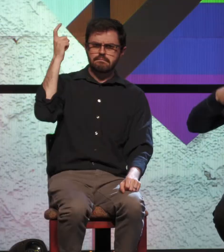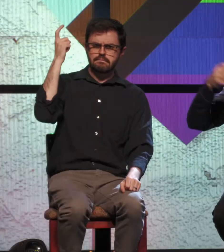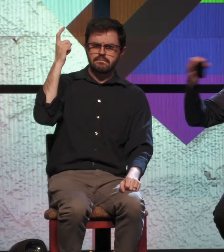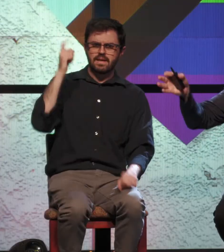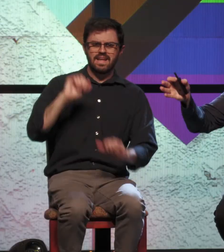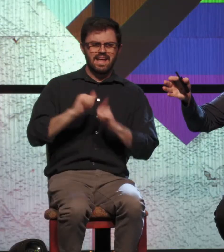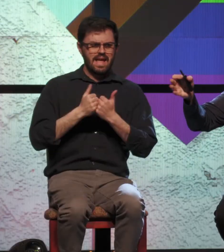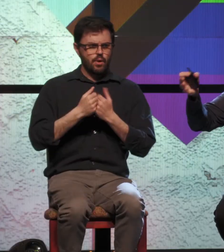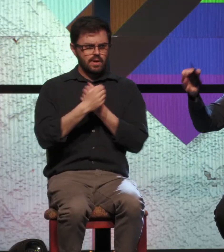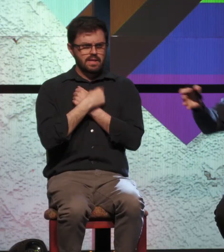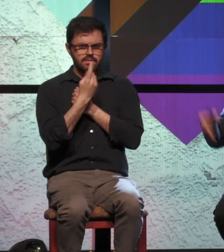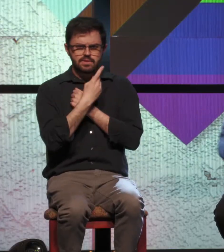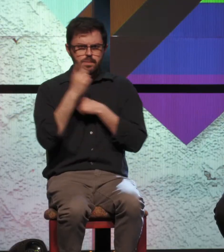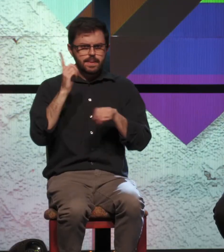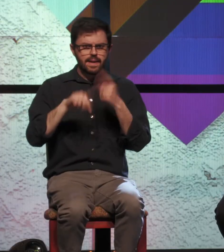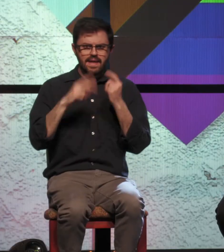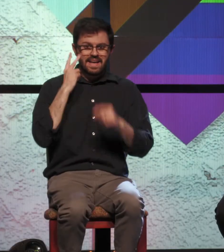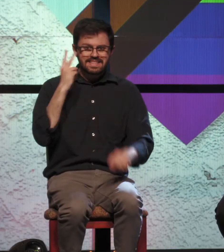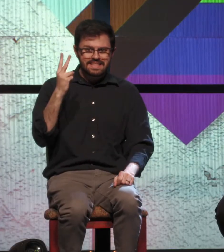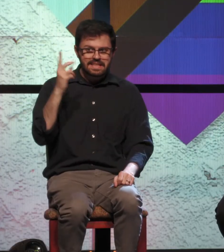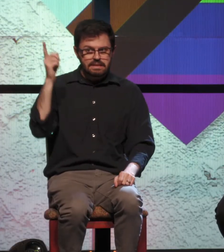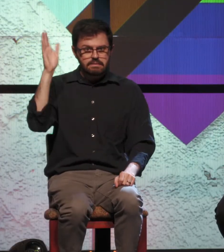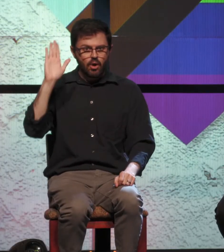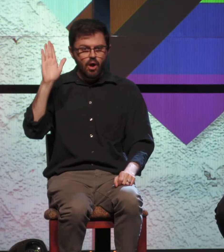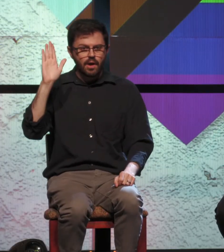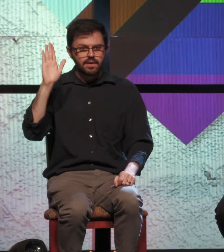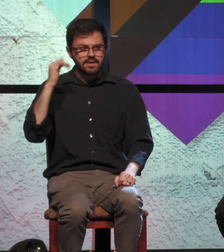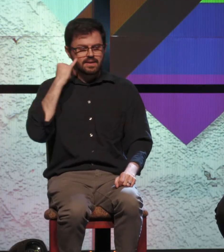can choose to ignore what I can see?